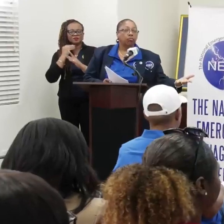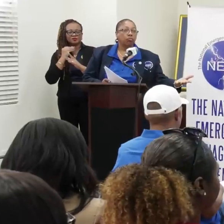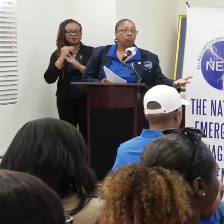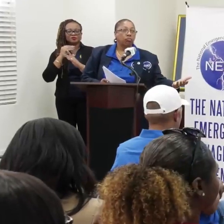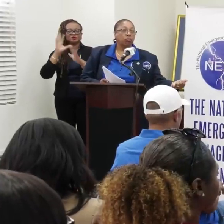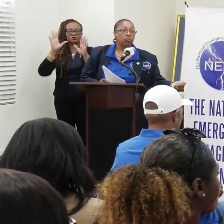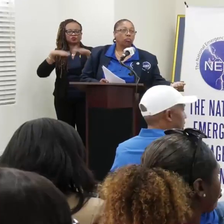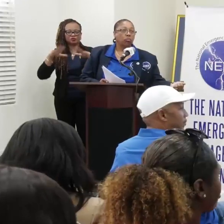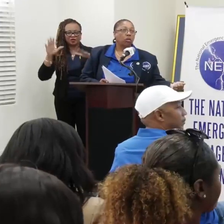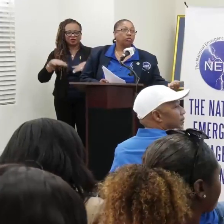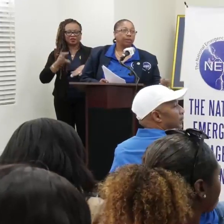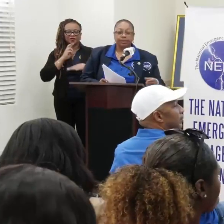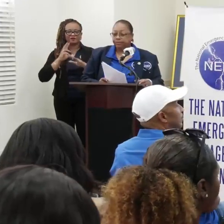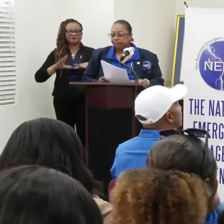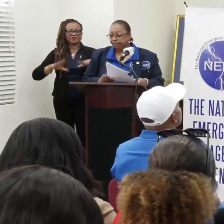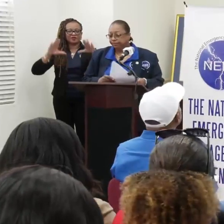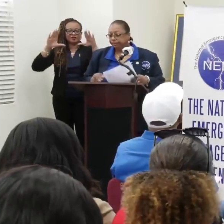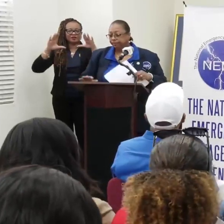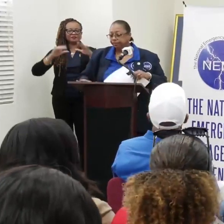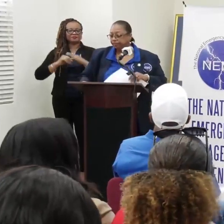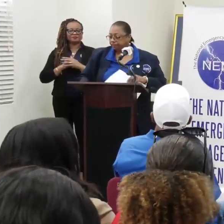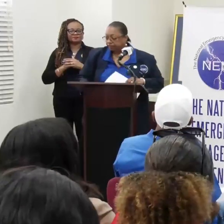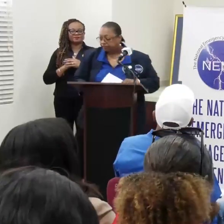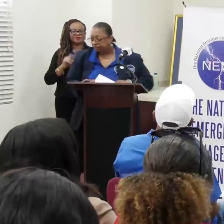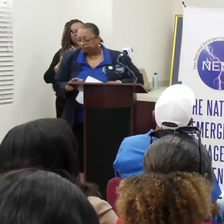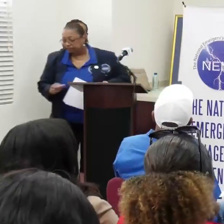flooding? Director?